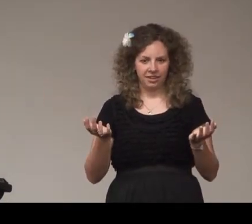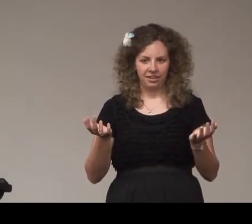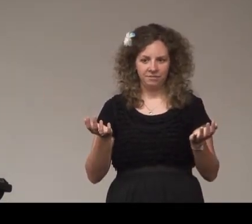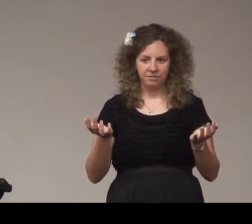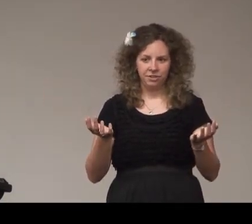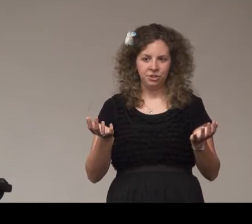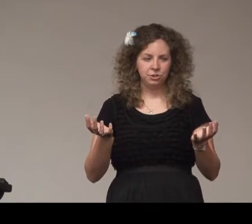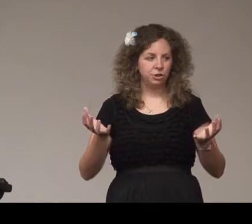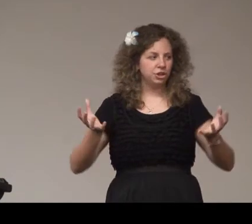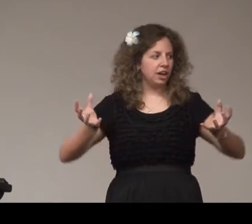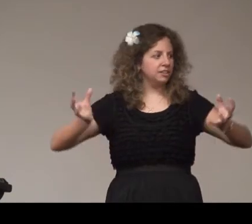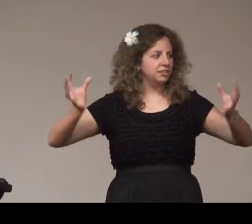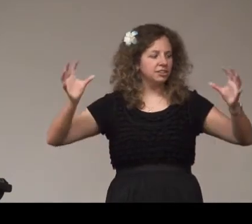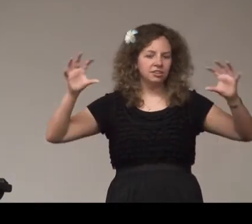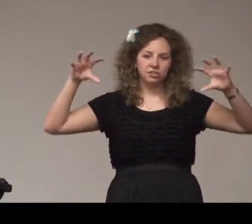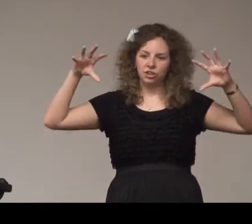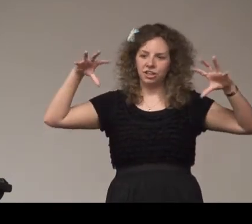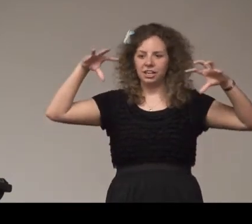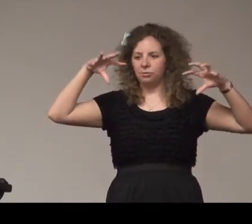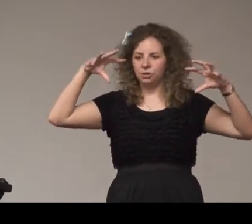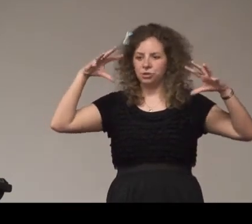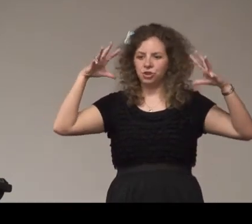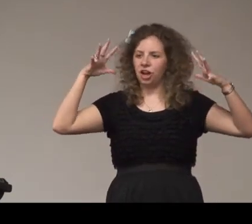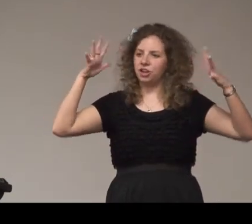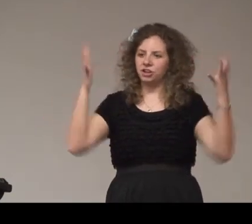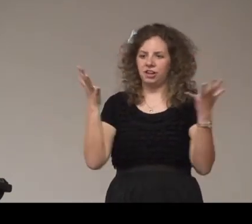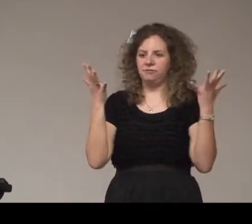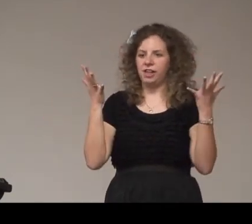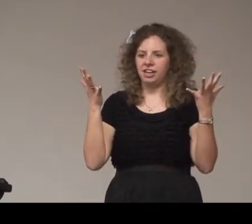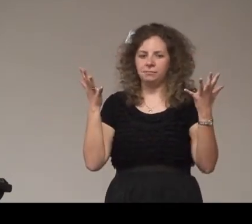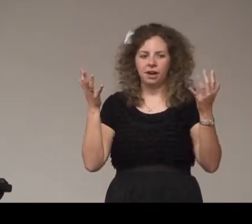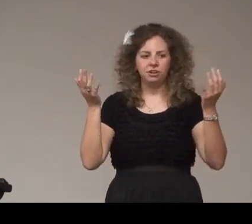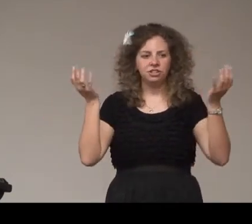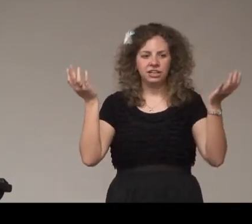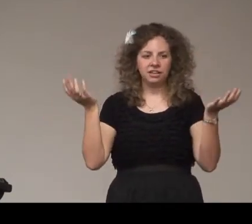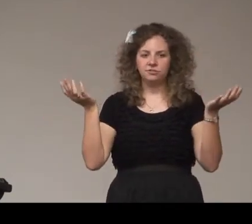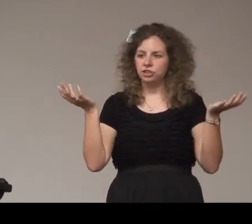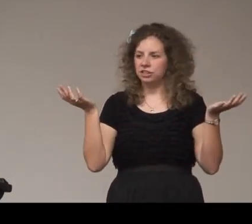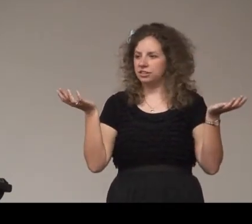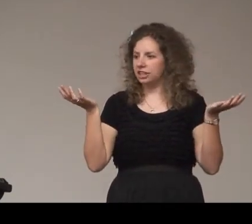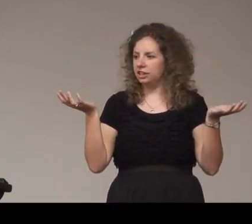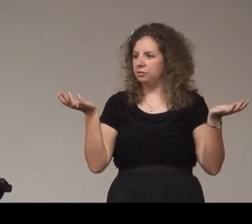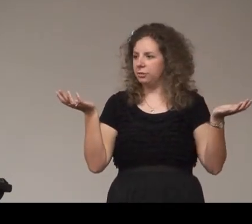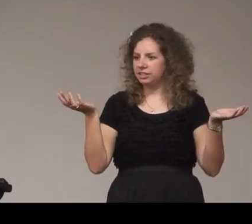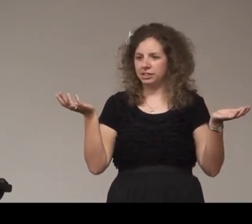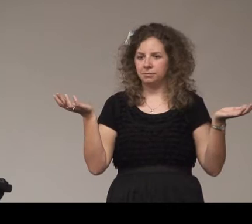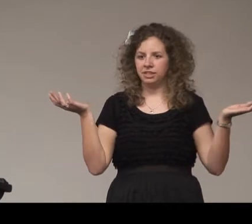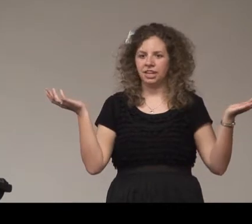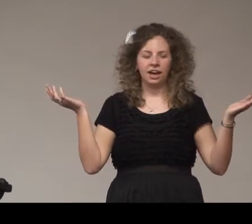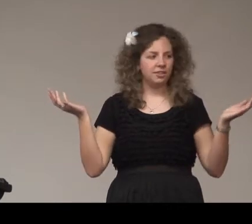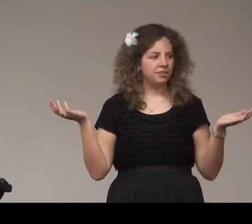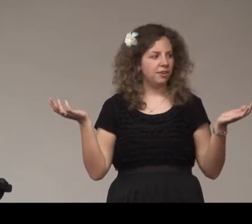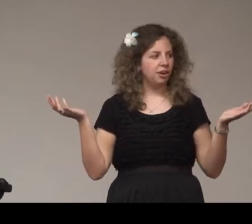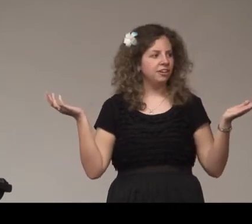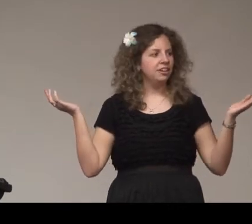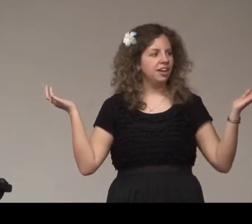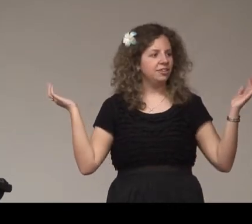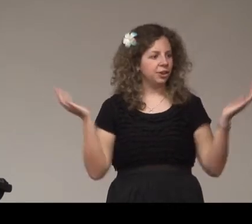okay? So you're not turning it real strong, you're not flattening them out, you're just kind of gently resting them like that, how they fall, and then go